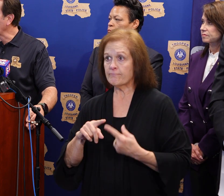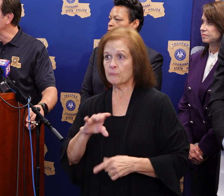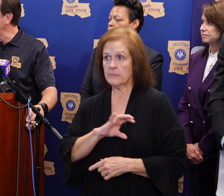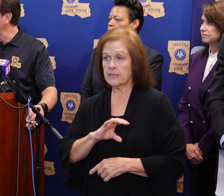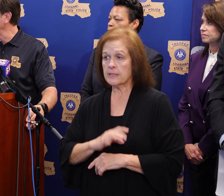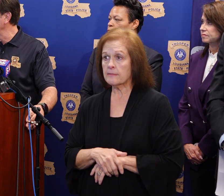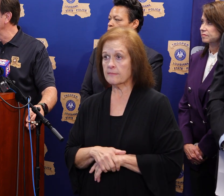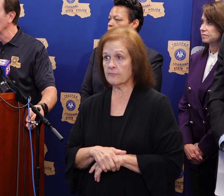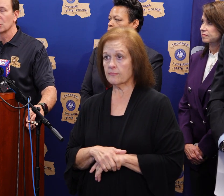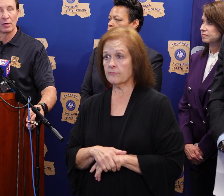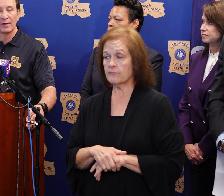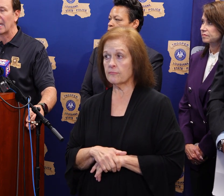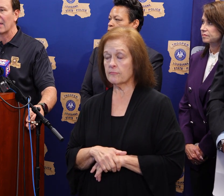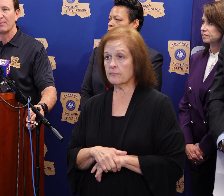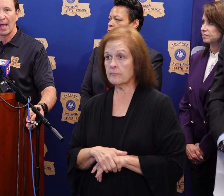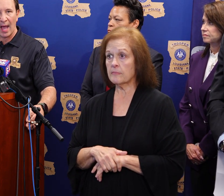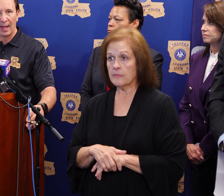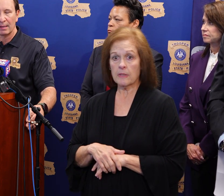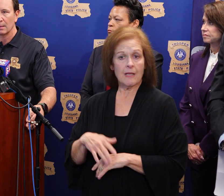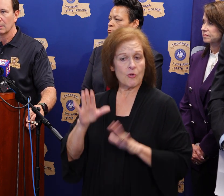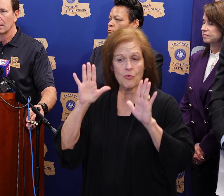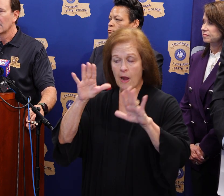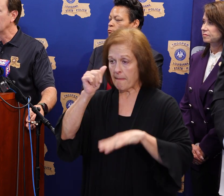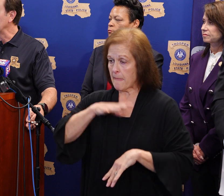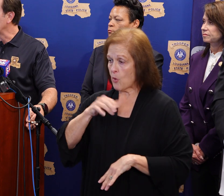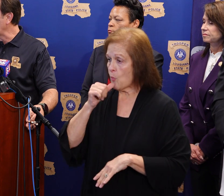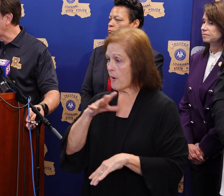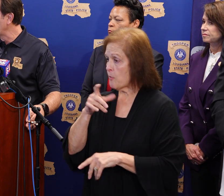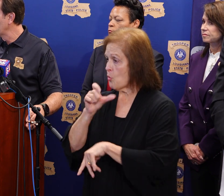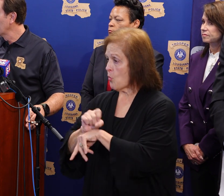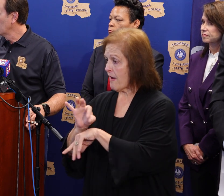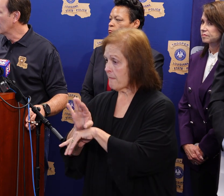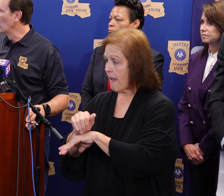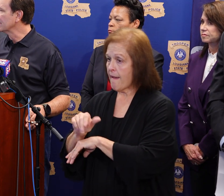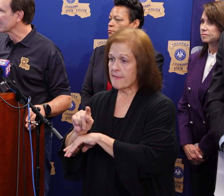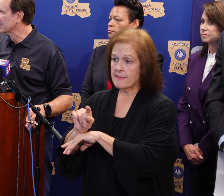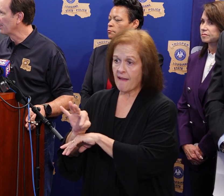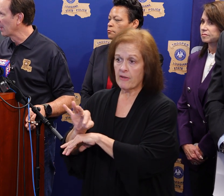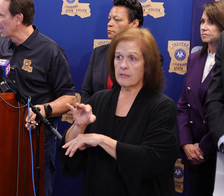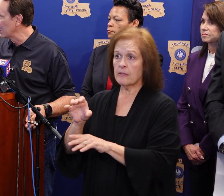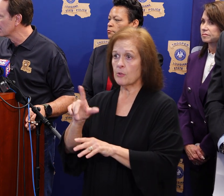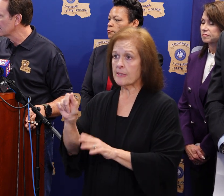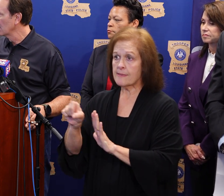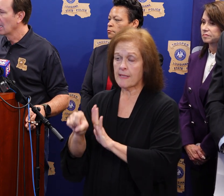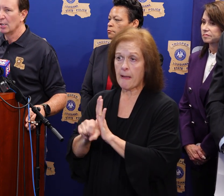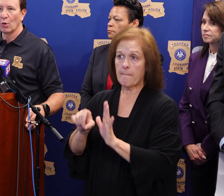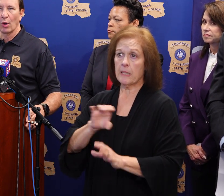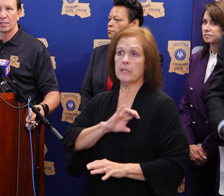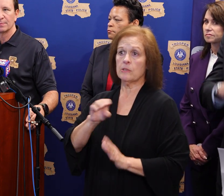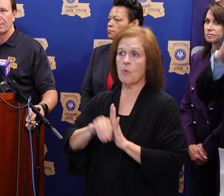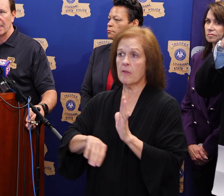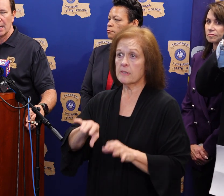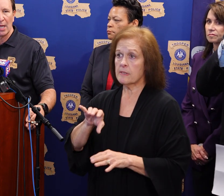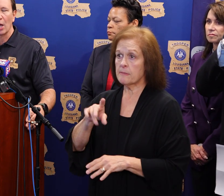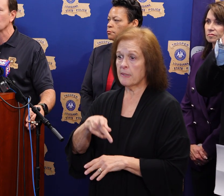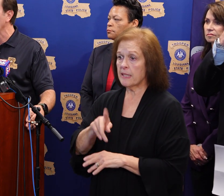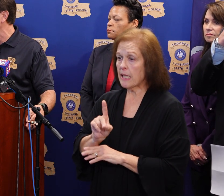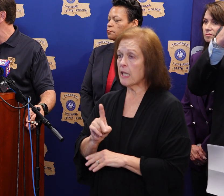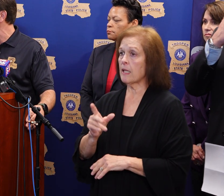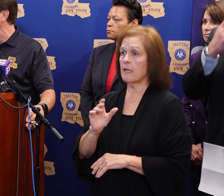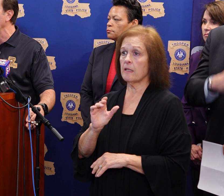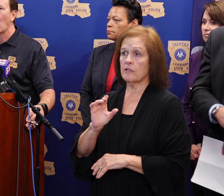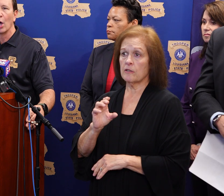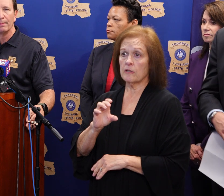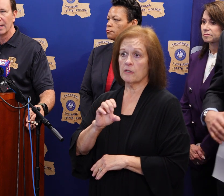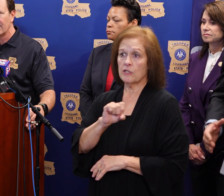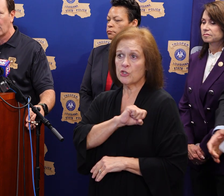there are great men and women serving in the FBI, in ATF, in Louisiana State Police, in New Orleans PD. Our